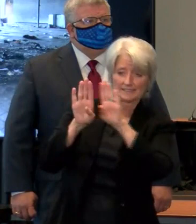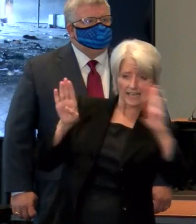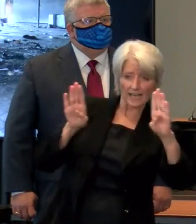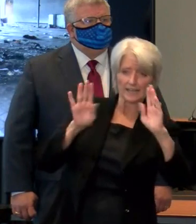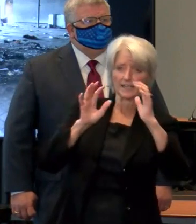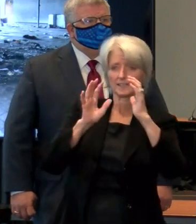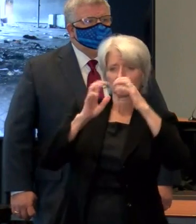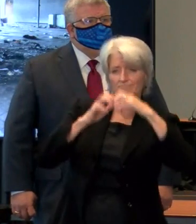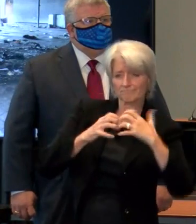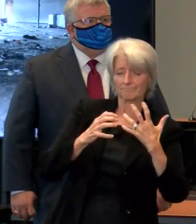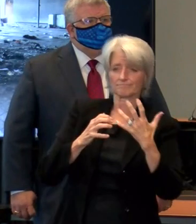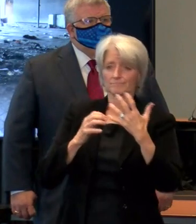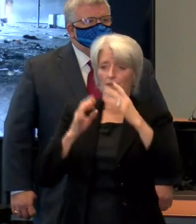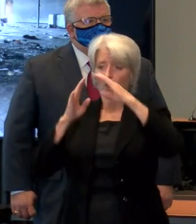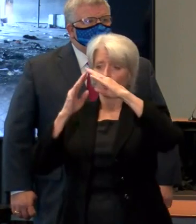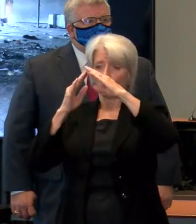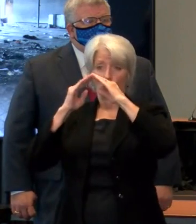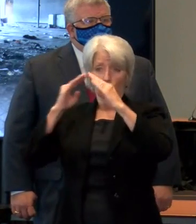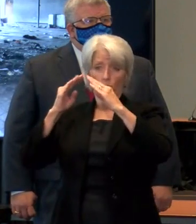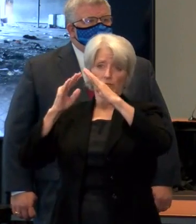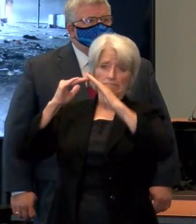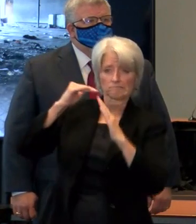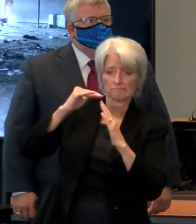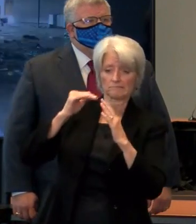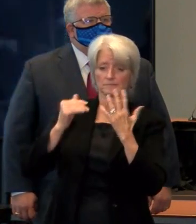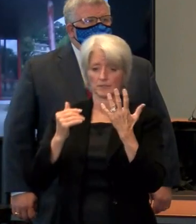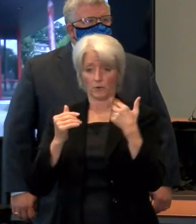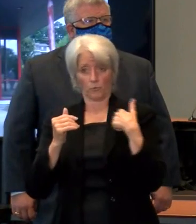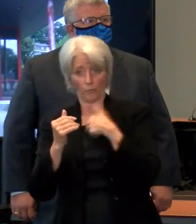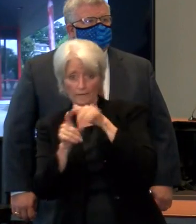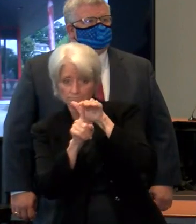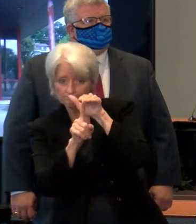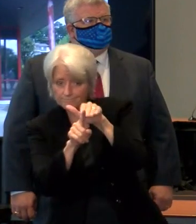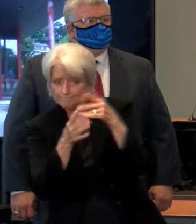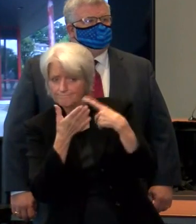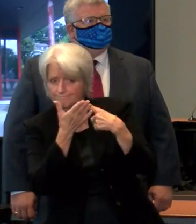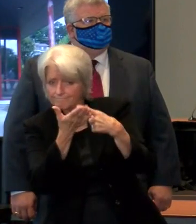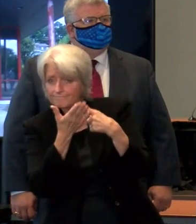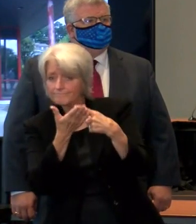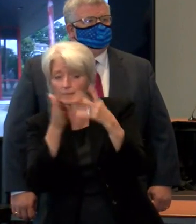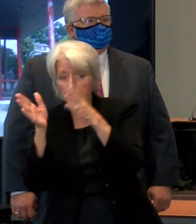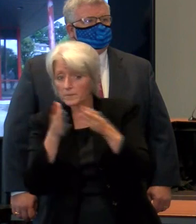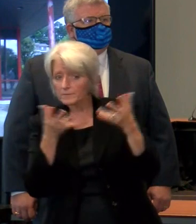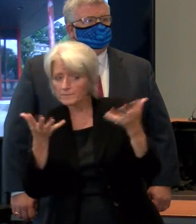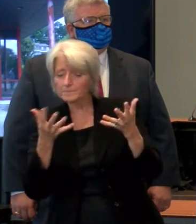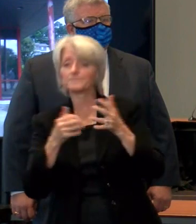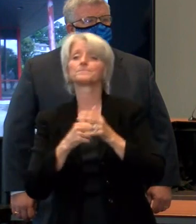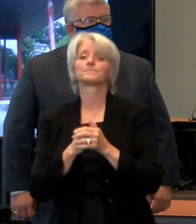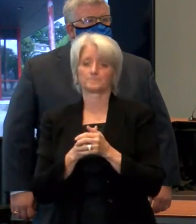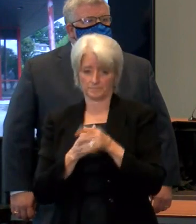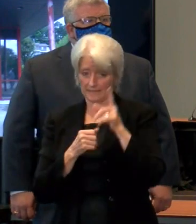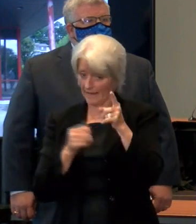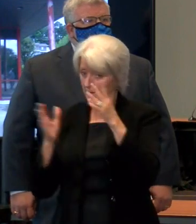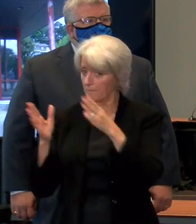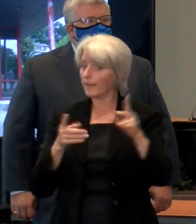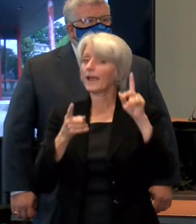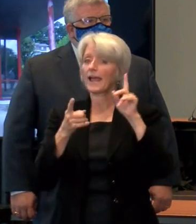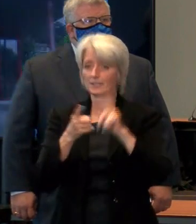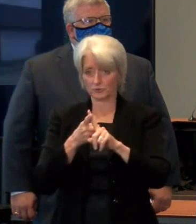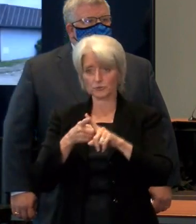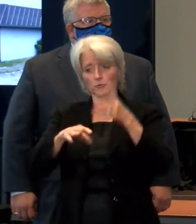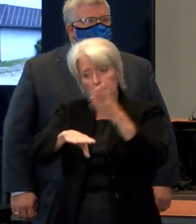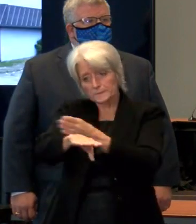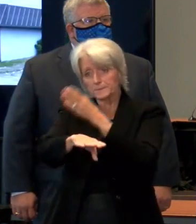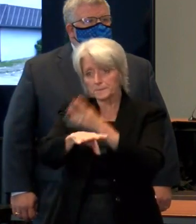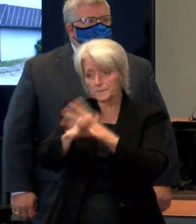what could be done with the building and their intention of that building. They have proposed to us that they are going to rehabilitate that building, and they have